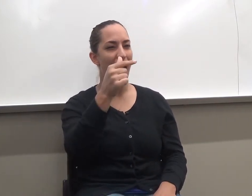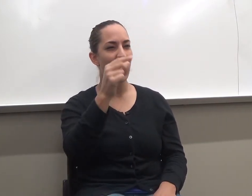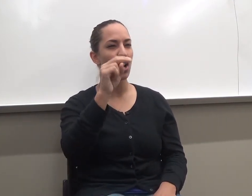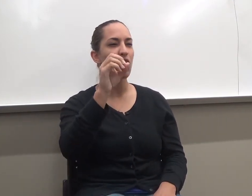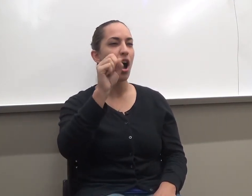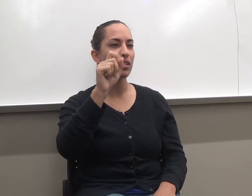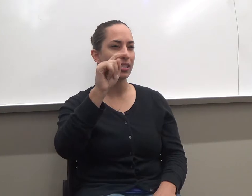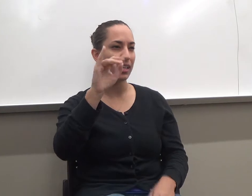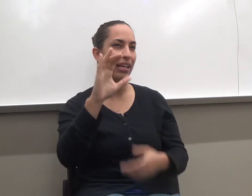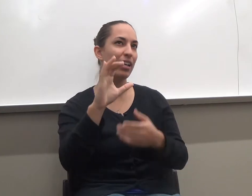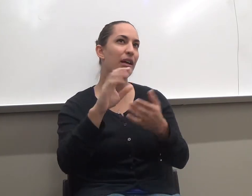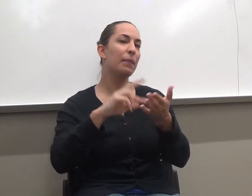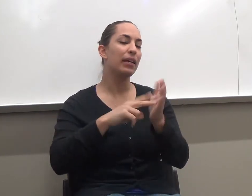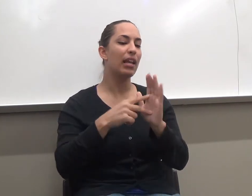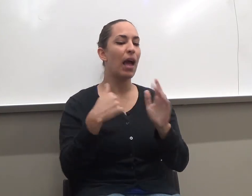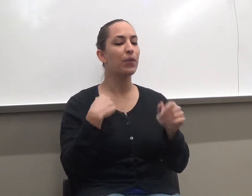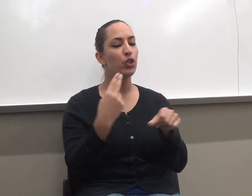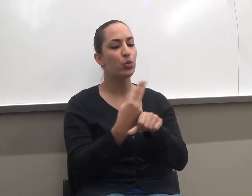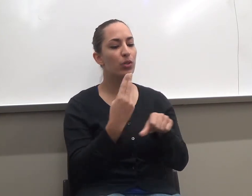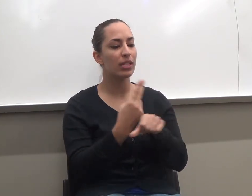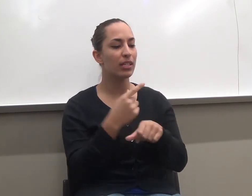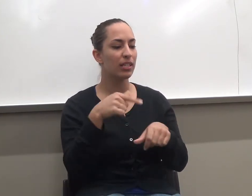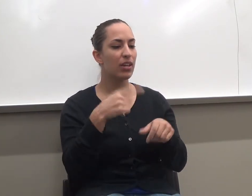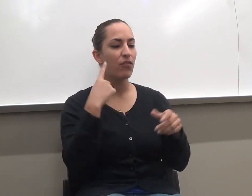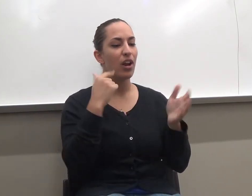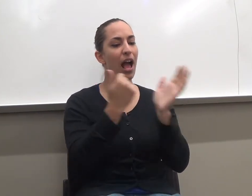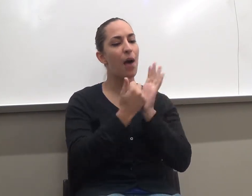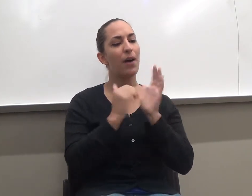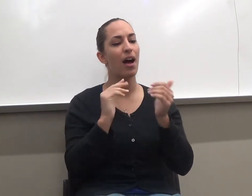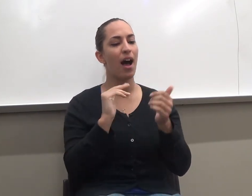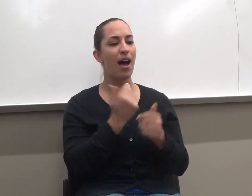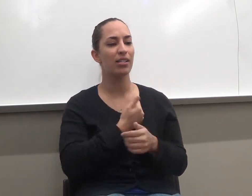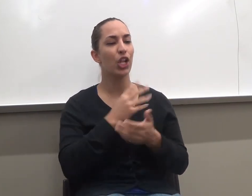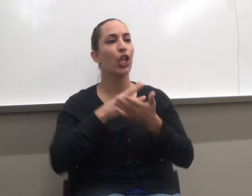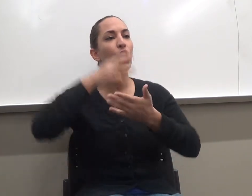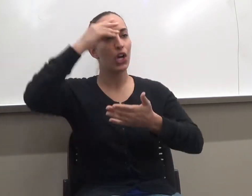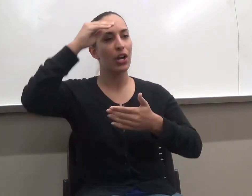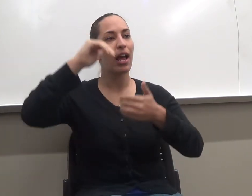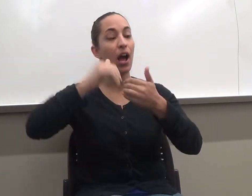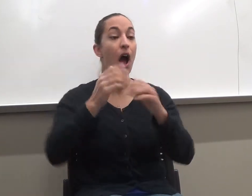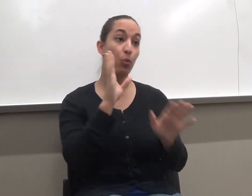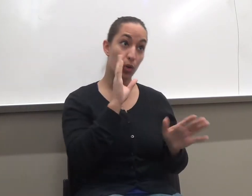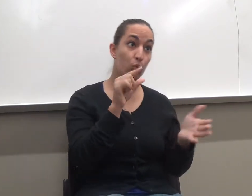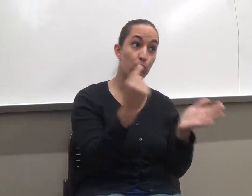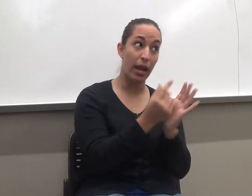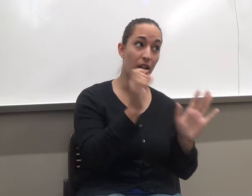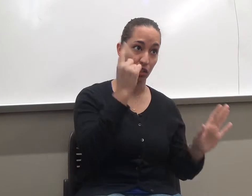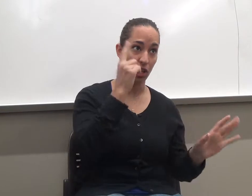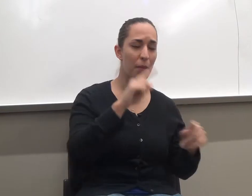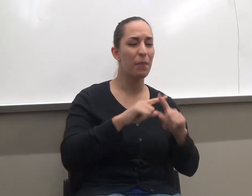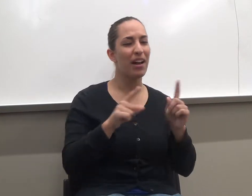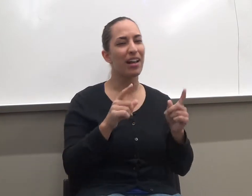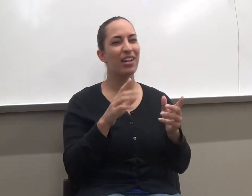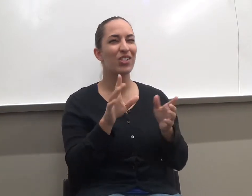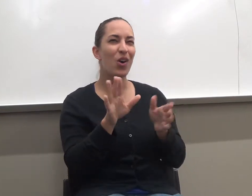through this process. It's not that I'm not going to grade you on what you do, but don't